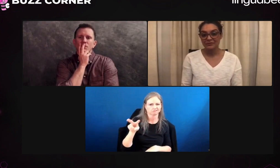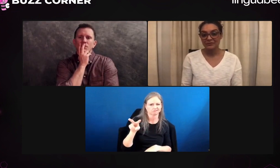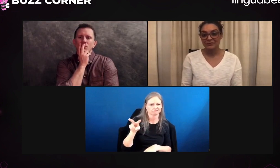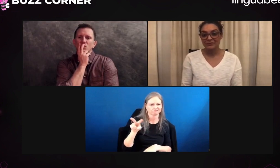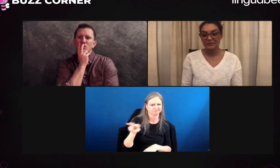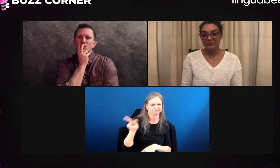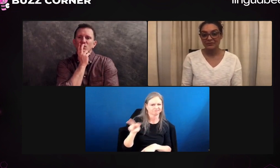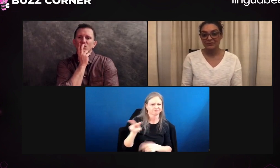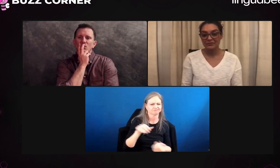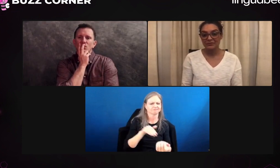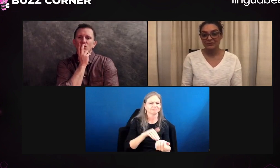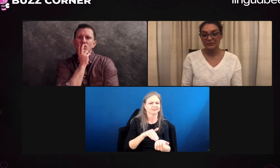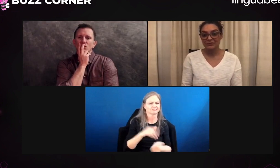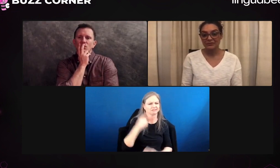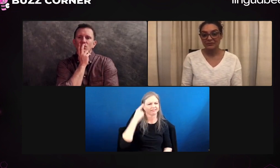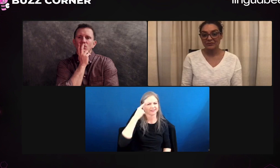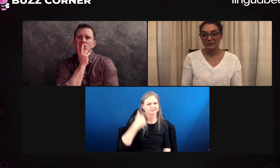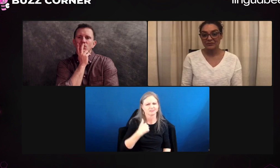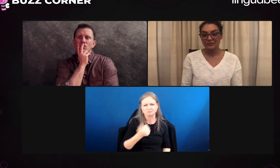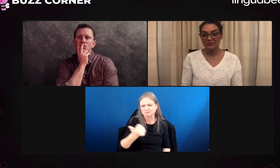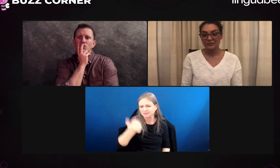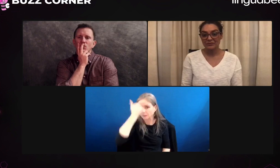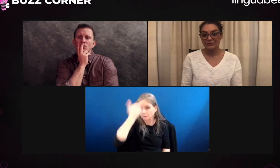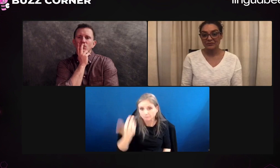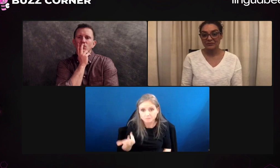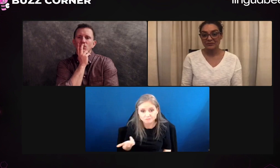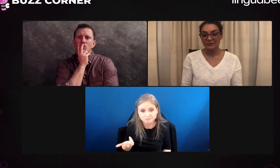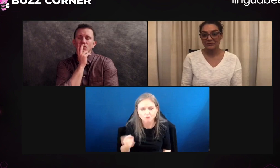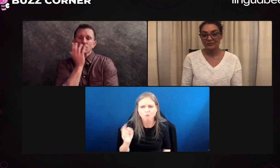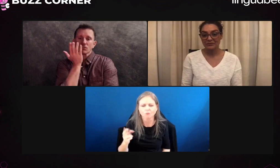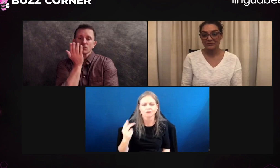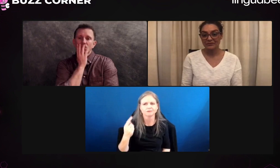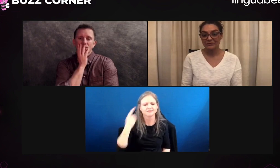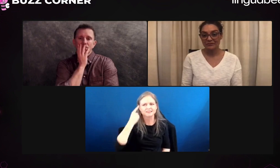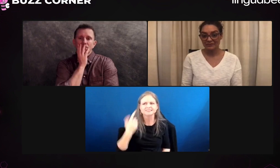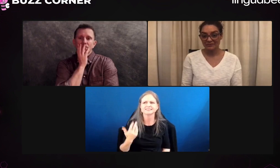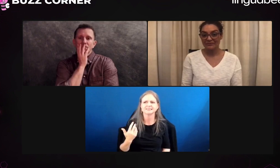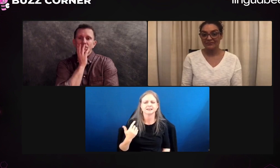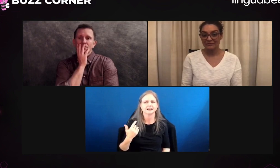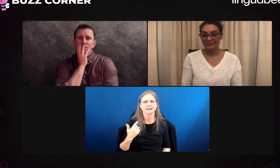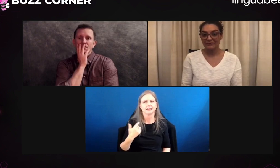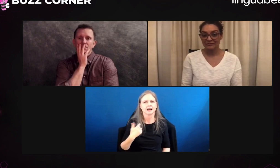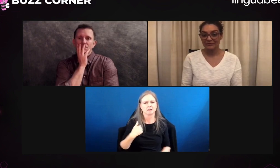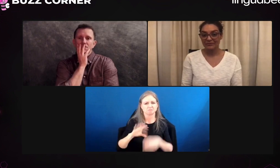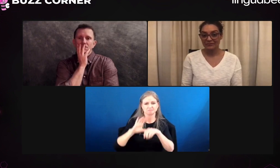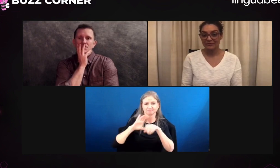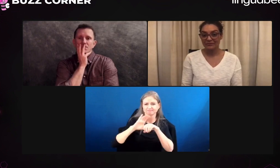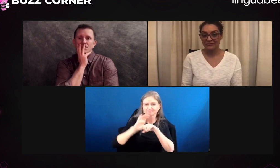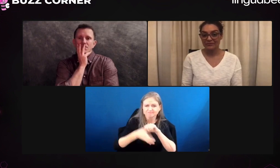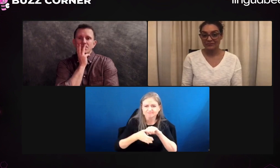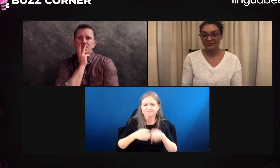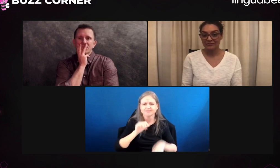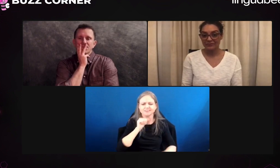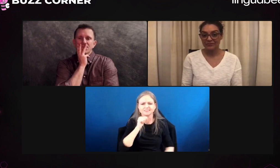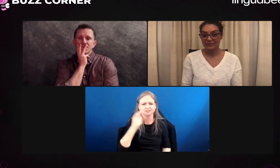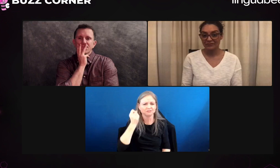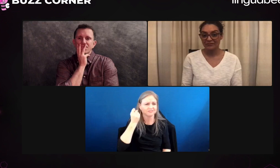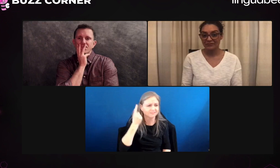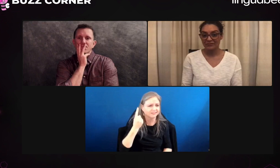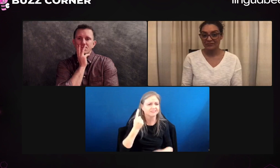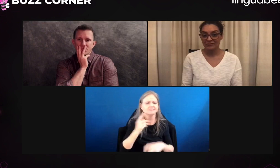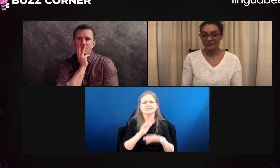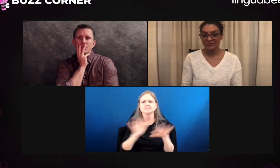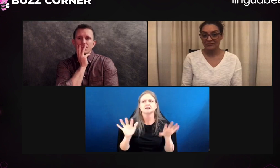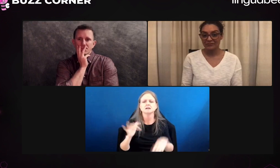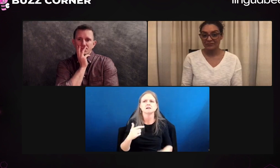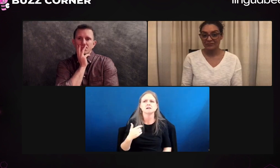problem with a specific interpreter and I'm feeling like the doctor is looking down upon me as if I'm, dumb